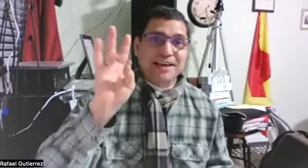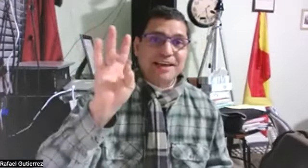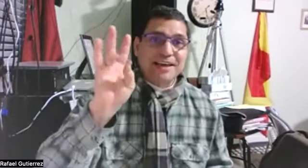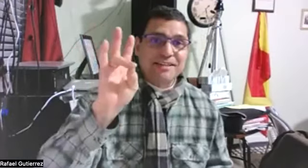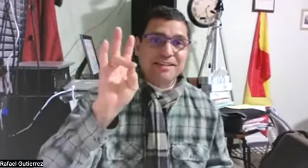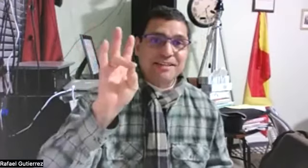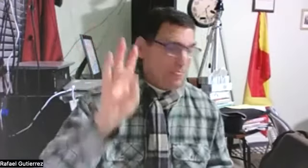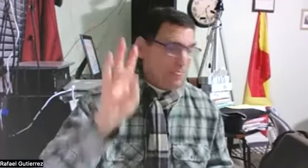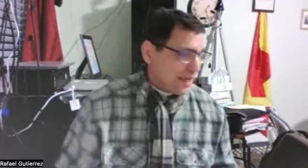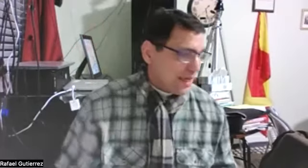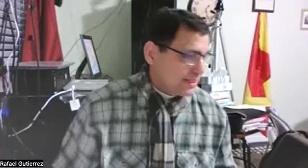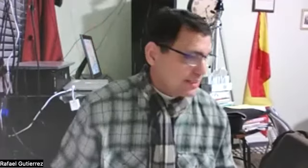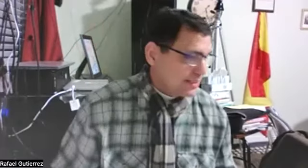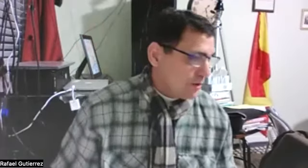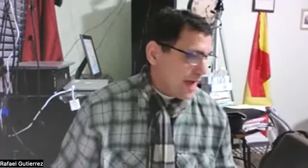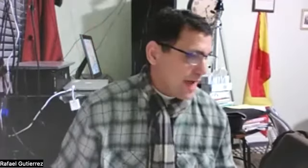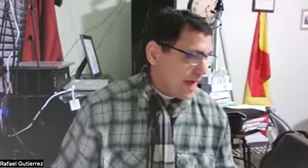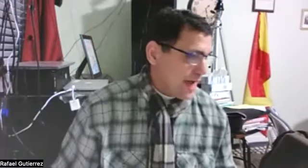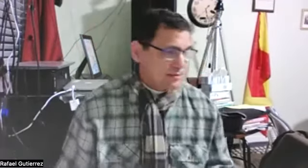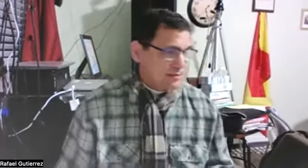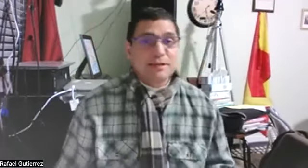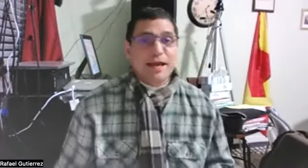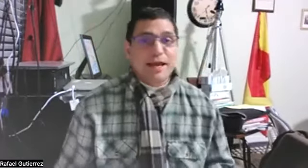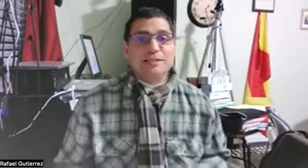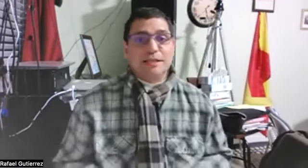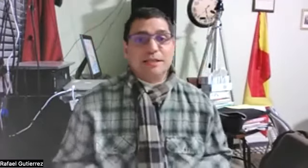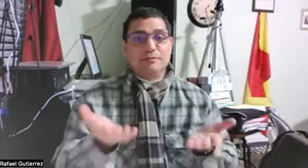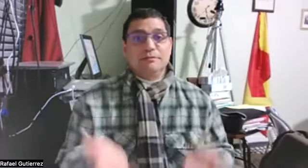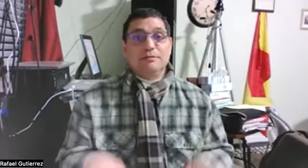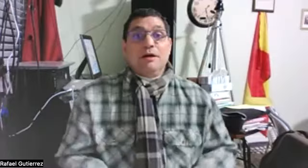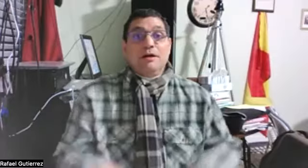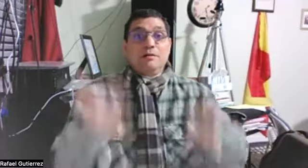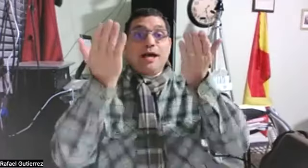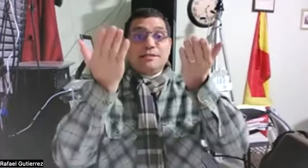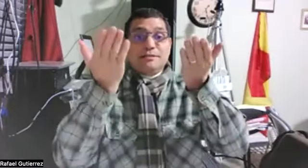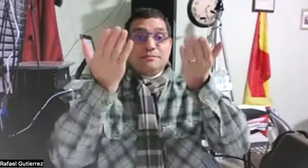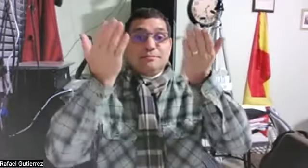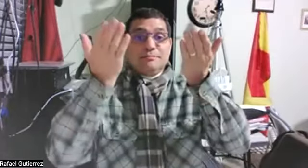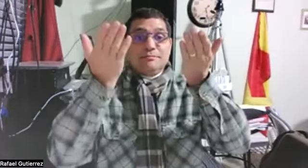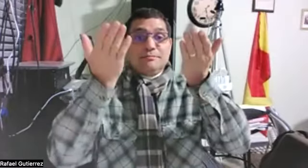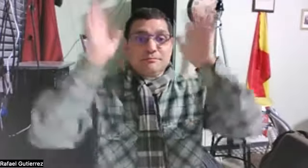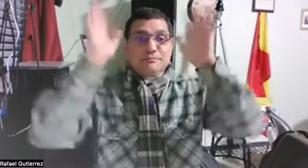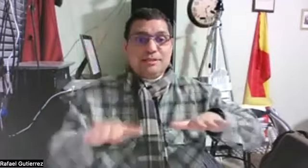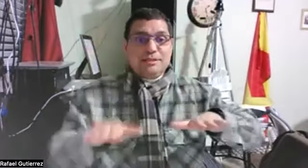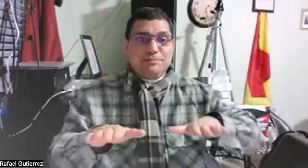97 is about rise and sit. Rise, be